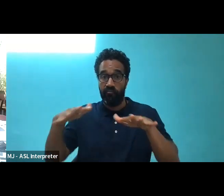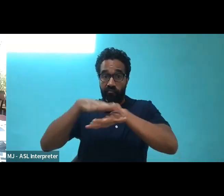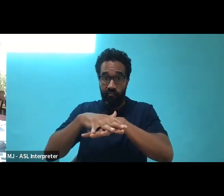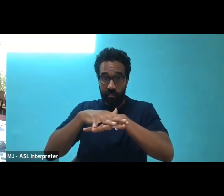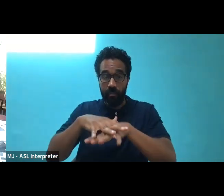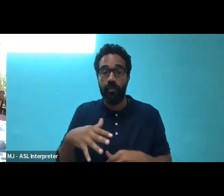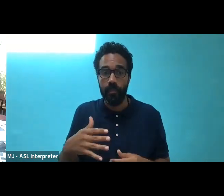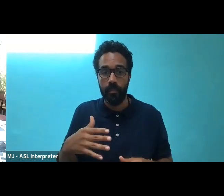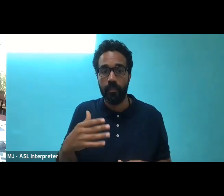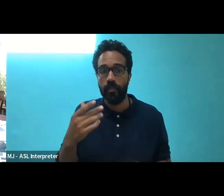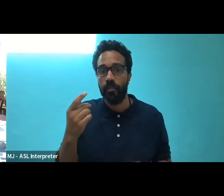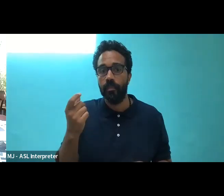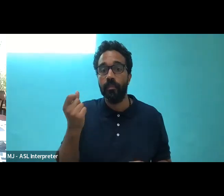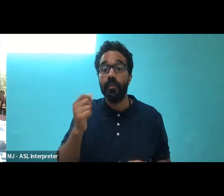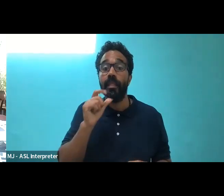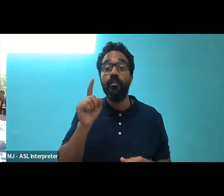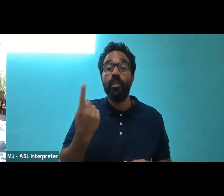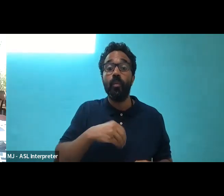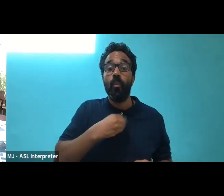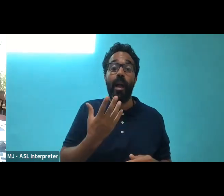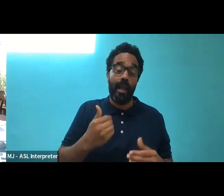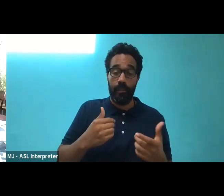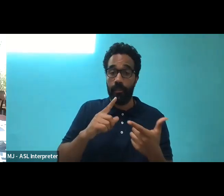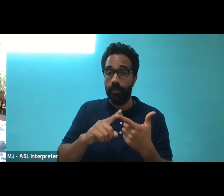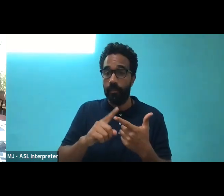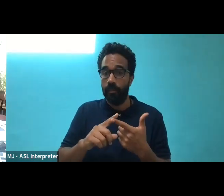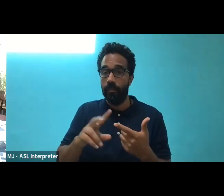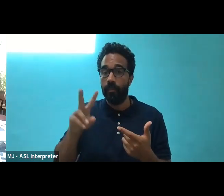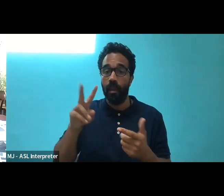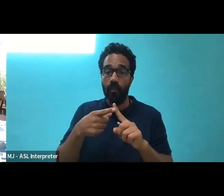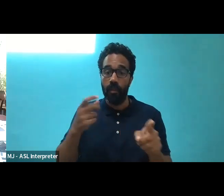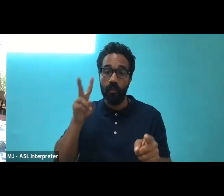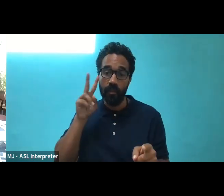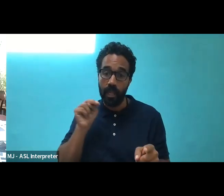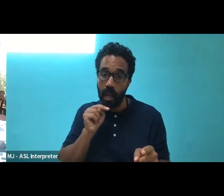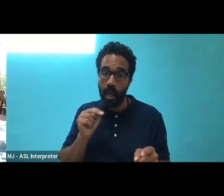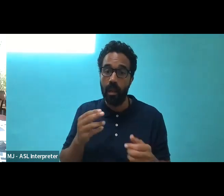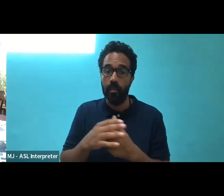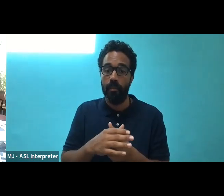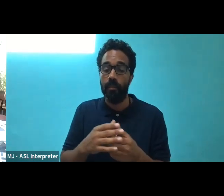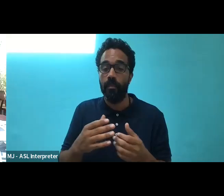white residents, Vietnamese community, Latino,